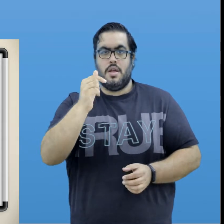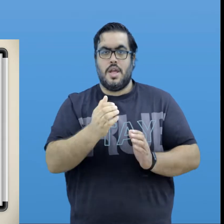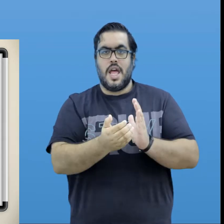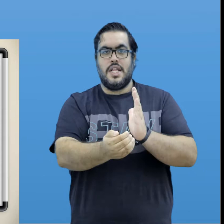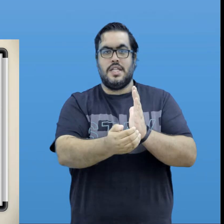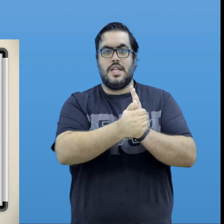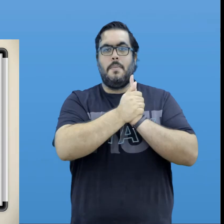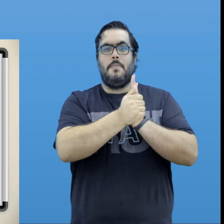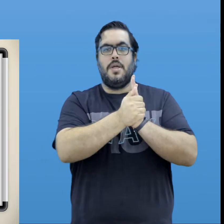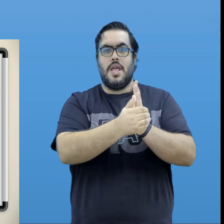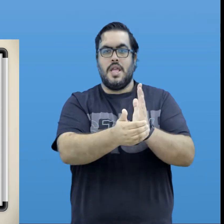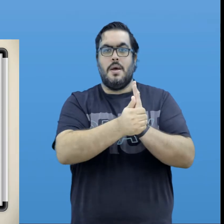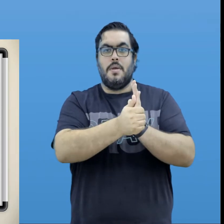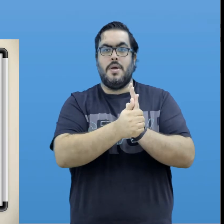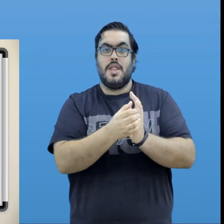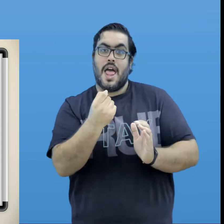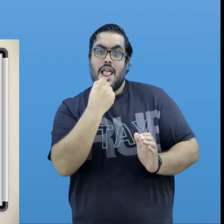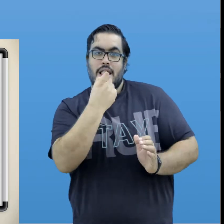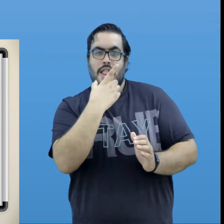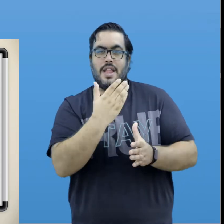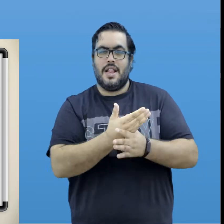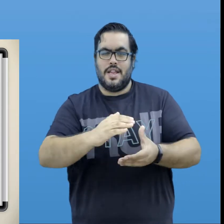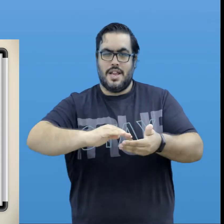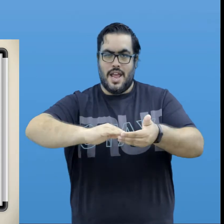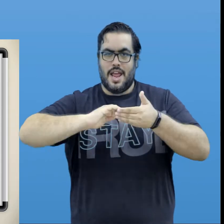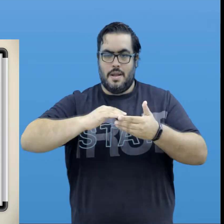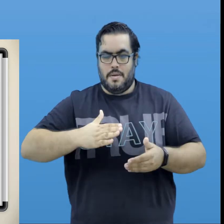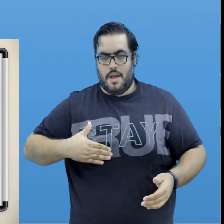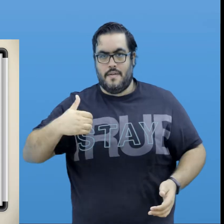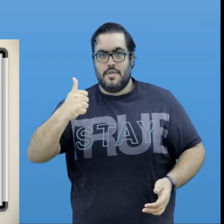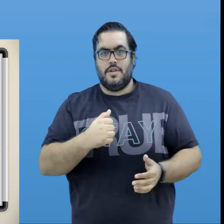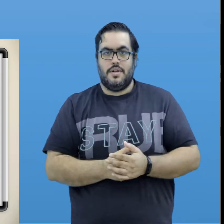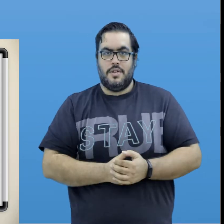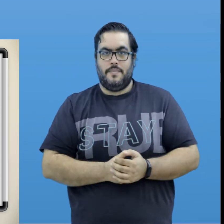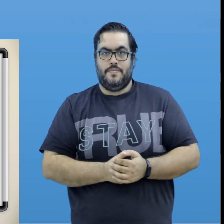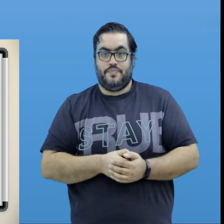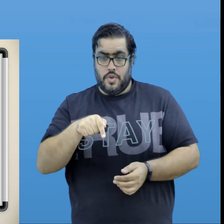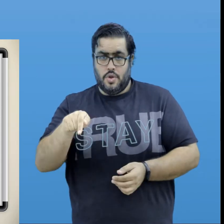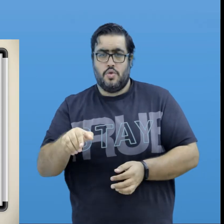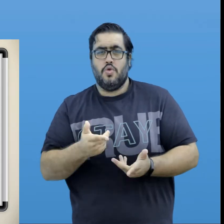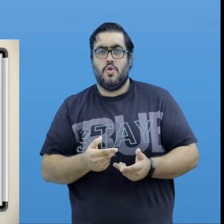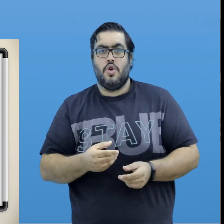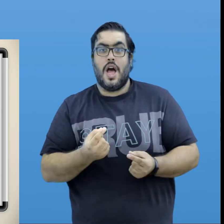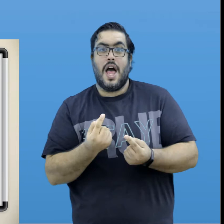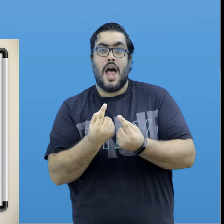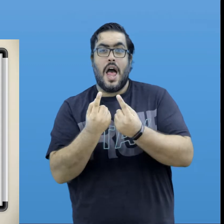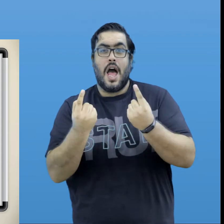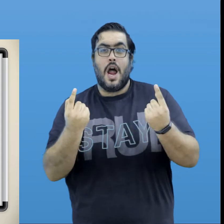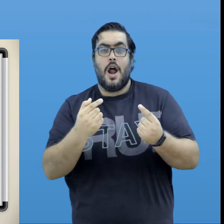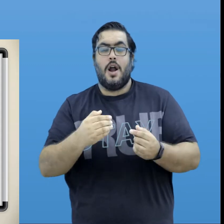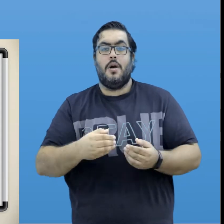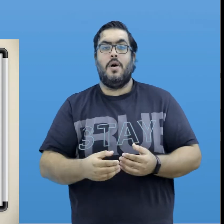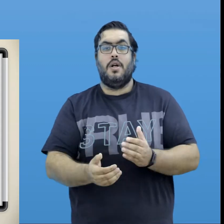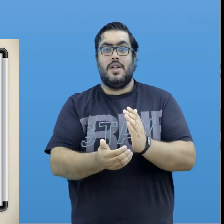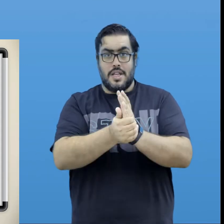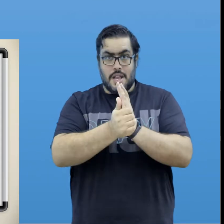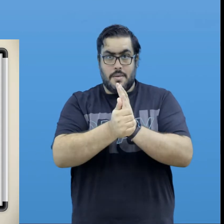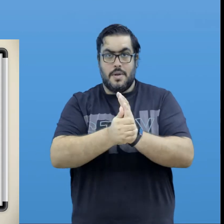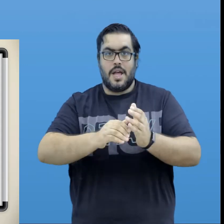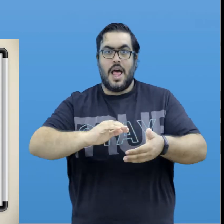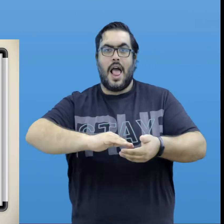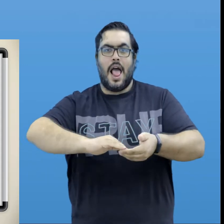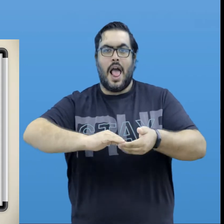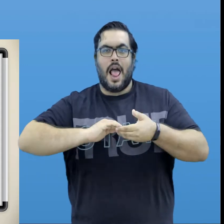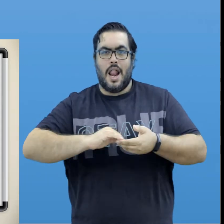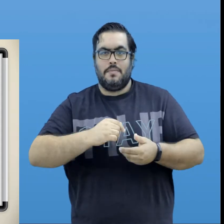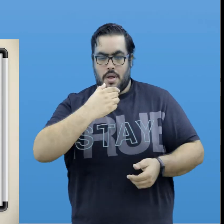Summaries are not a place for background knowledge. Don't tell us what you know. They are not a place for your